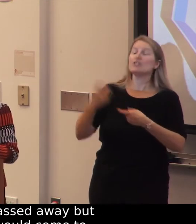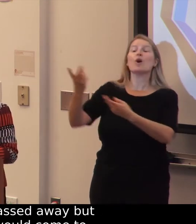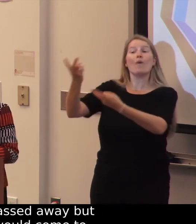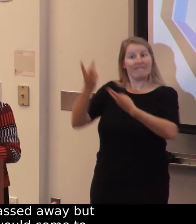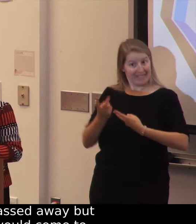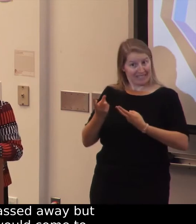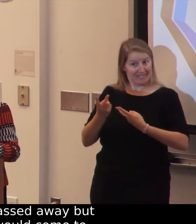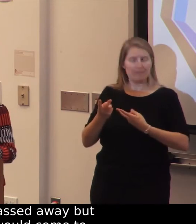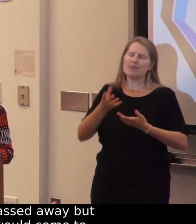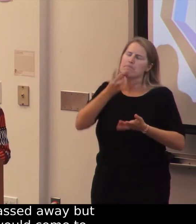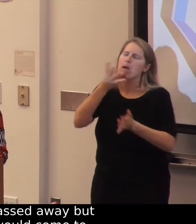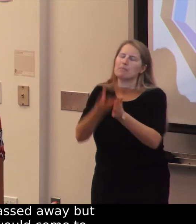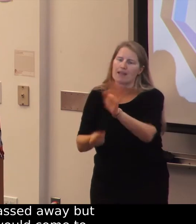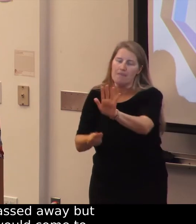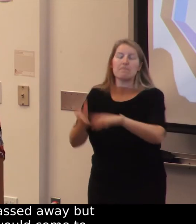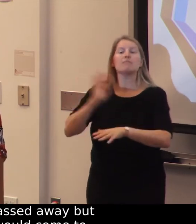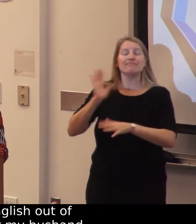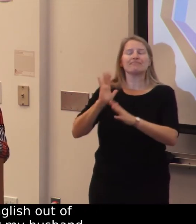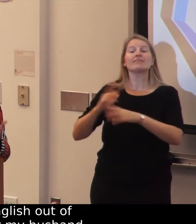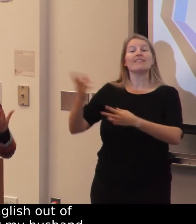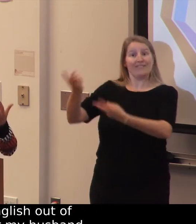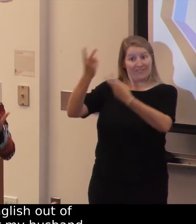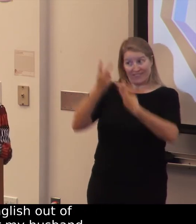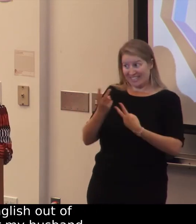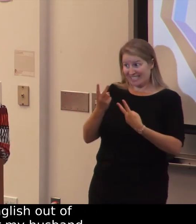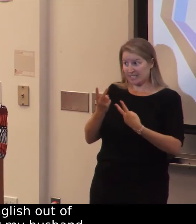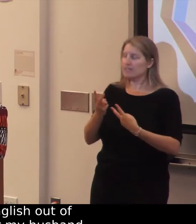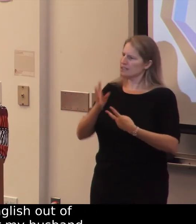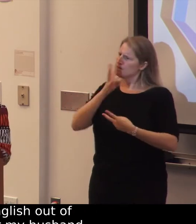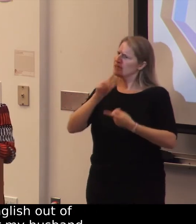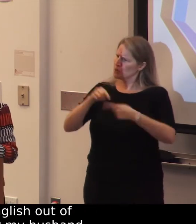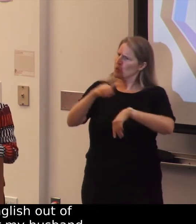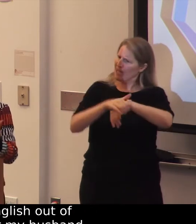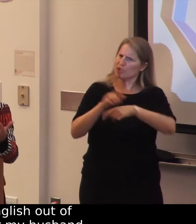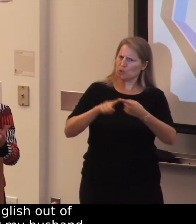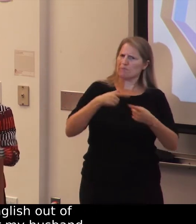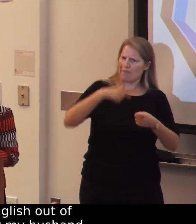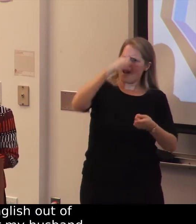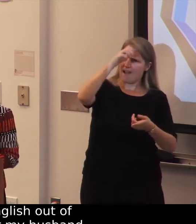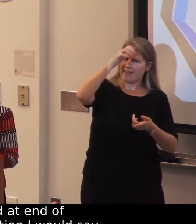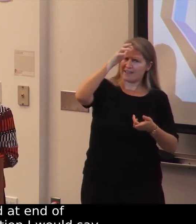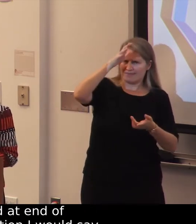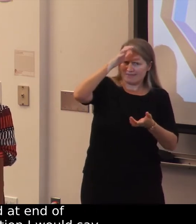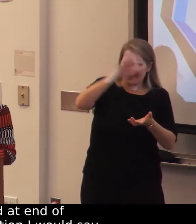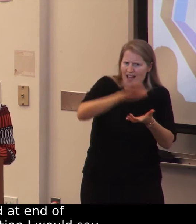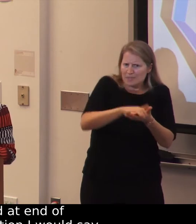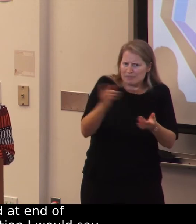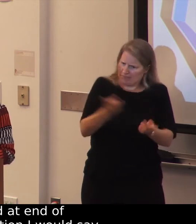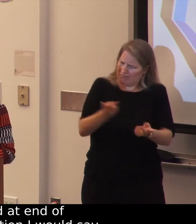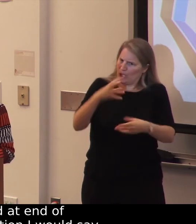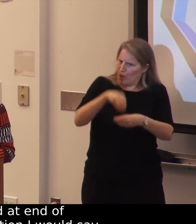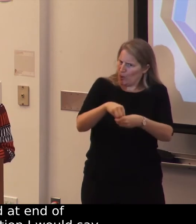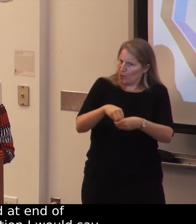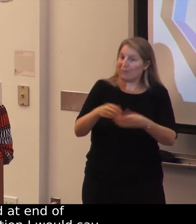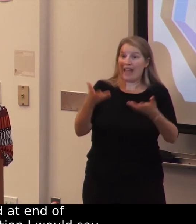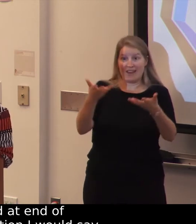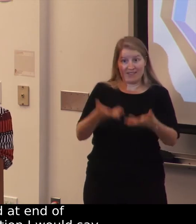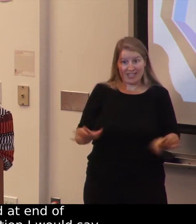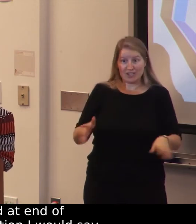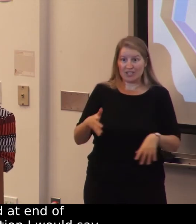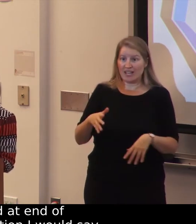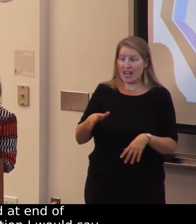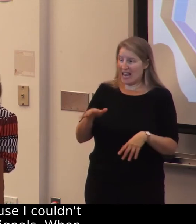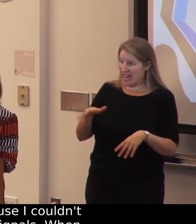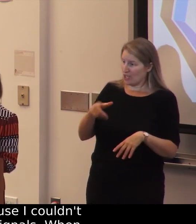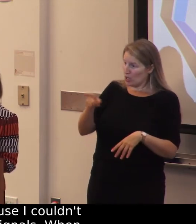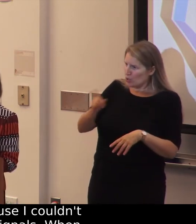and she's now passed away, but when she would come to visit us, she would speak in English out of respect to my husband. We wanted to include him. And at the end of the conversation, I would say, did you really